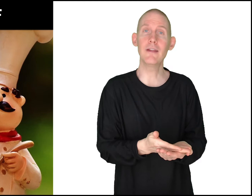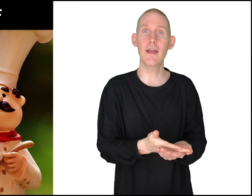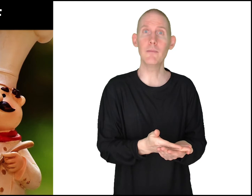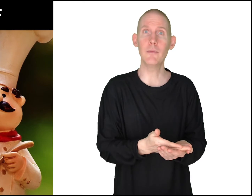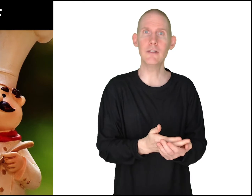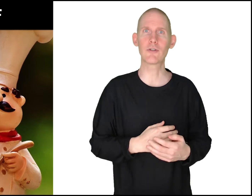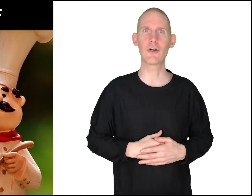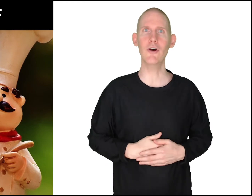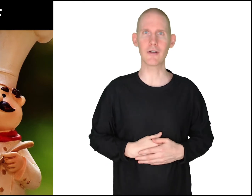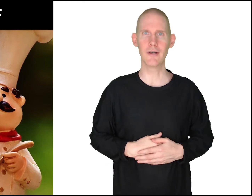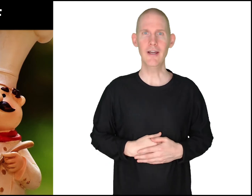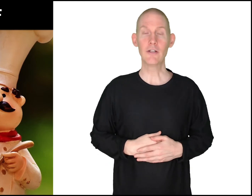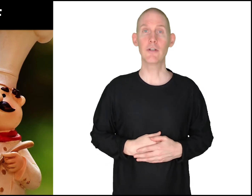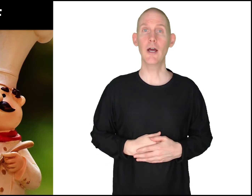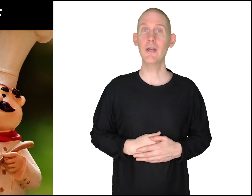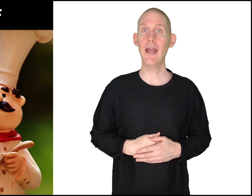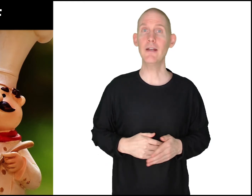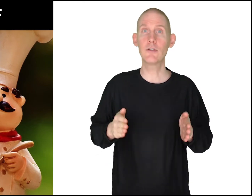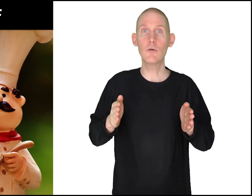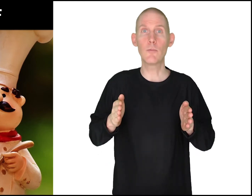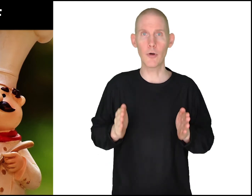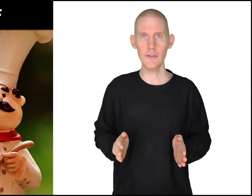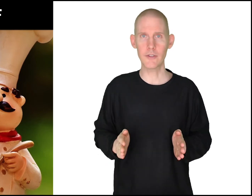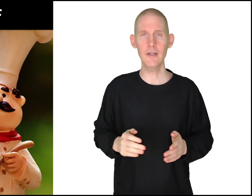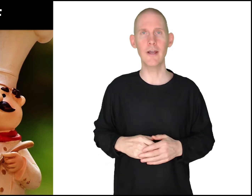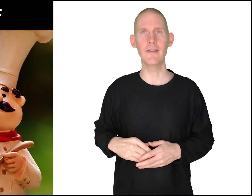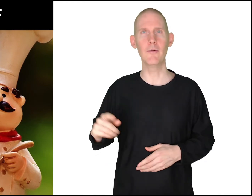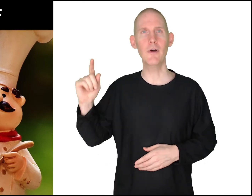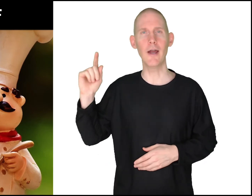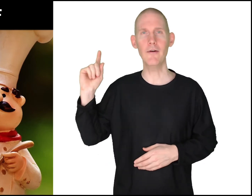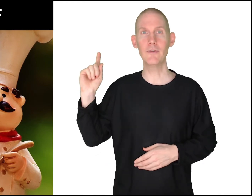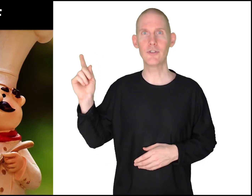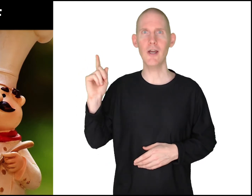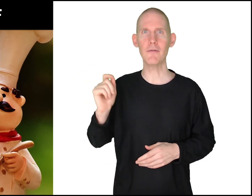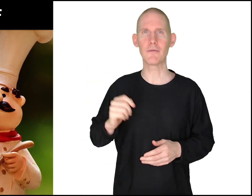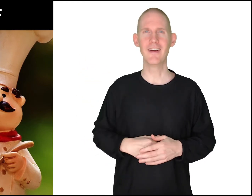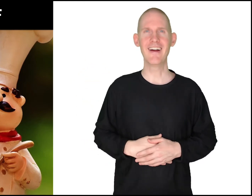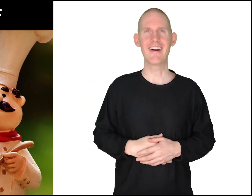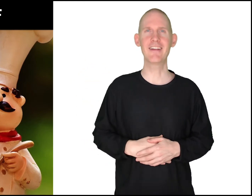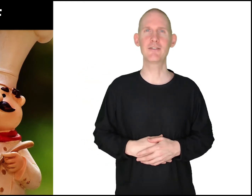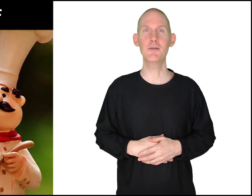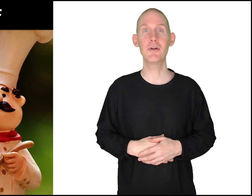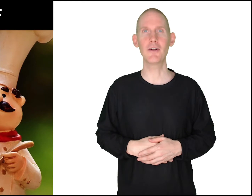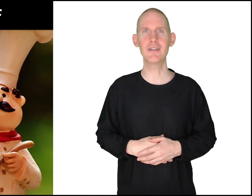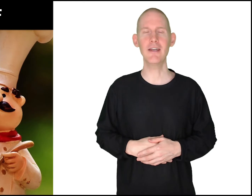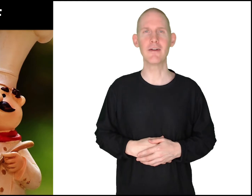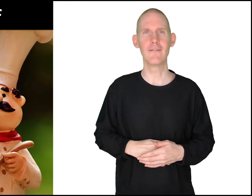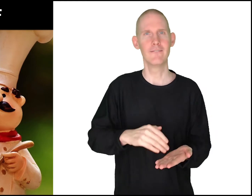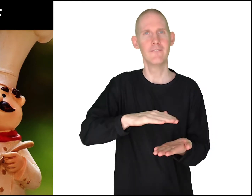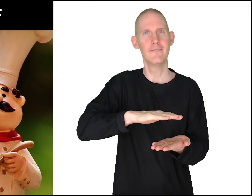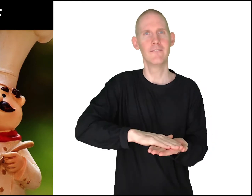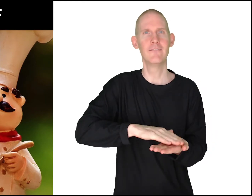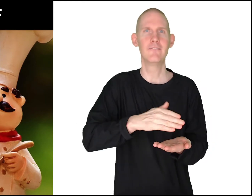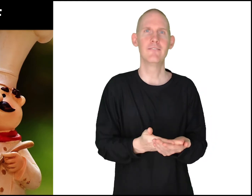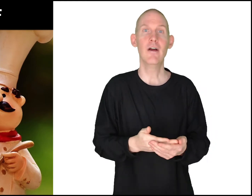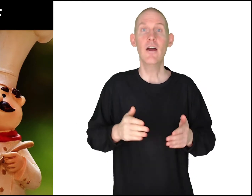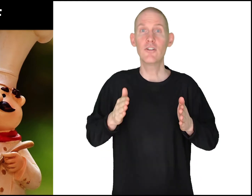that means cook. So now we add it to person, and then we'll have chef. All right, let's do it all together.